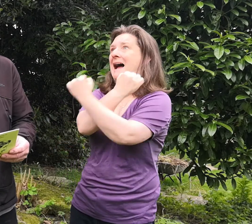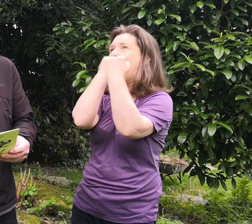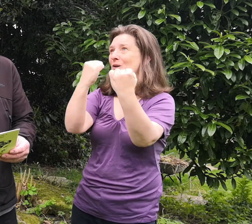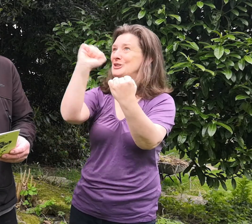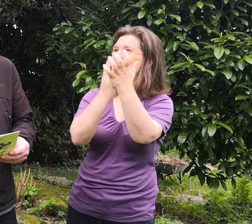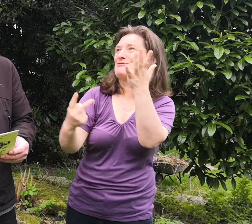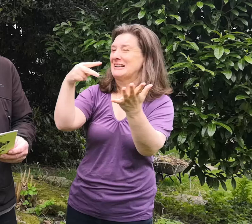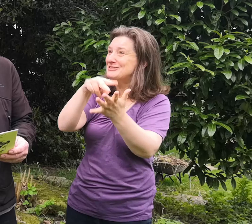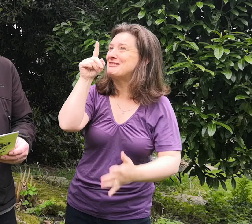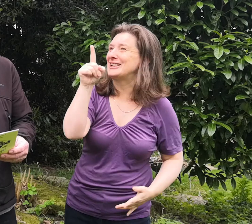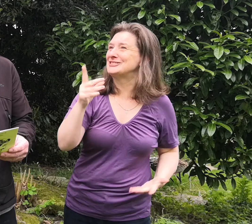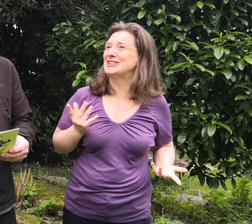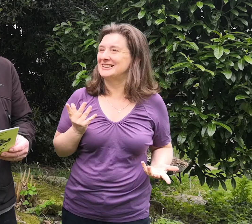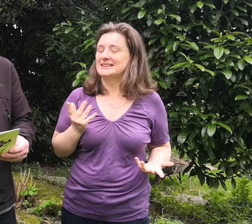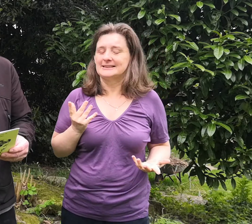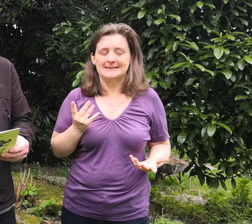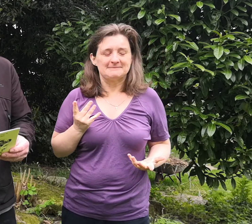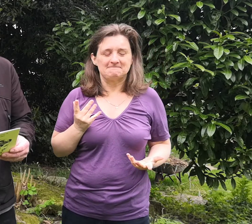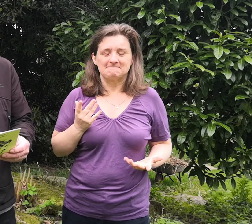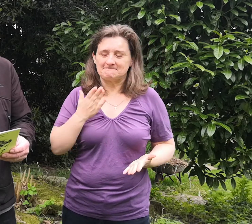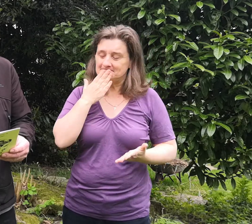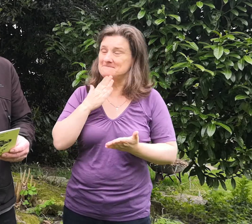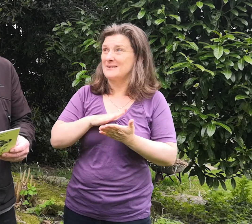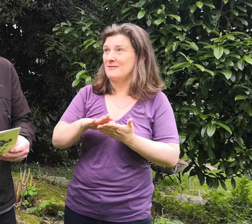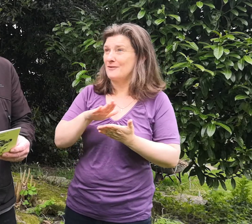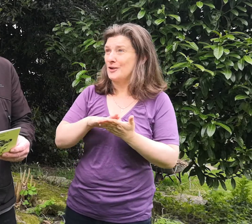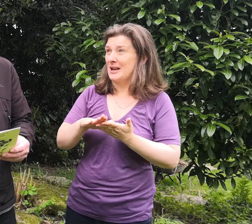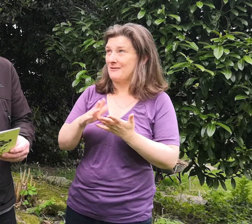In your mercy, forgive us.